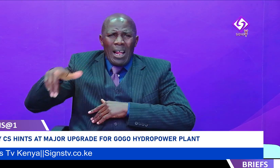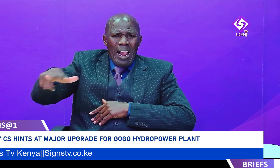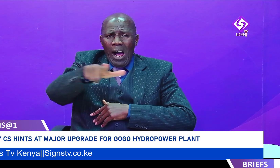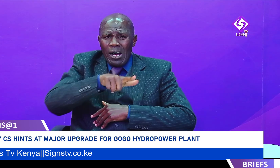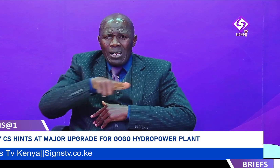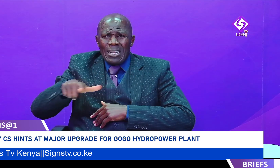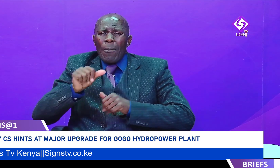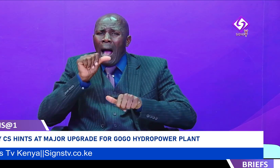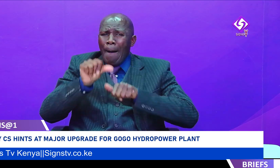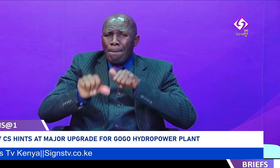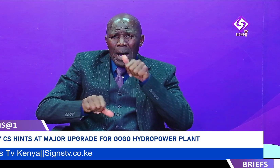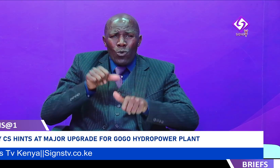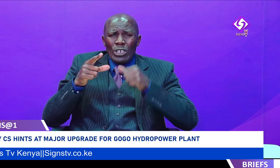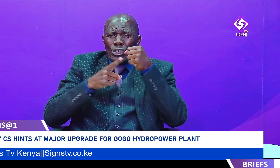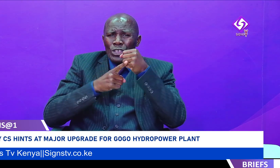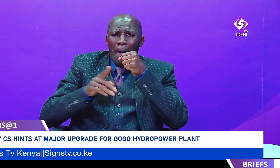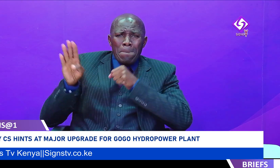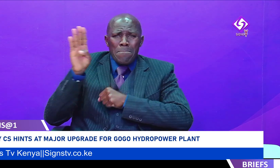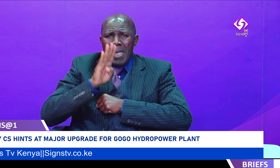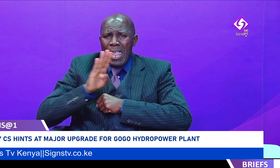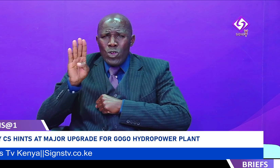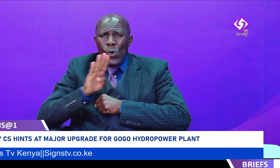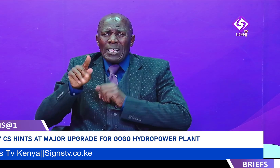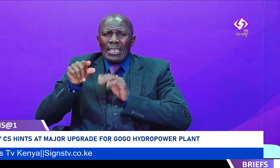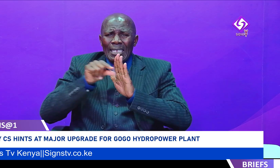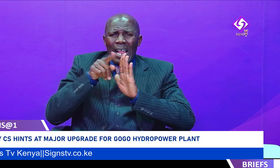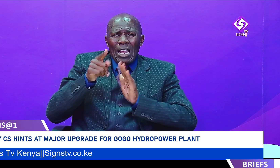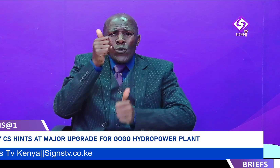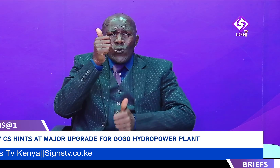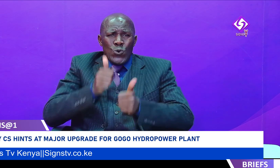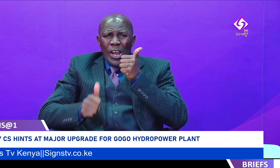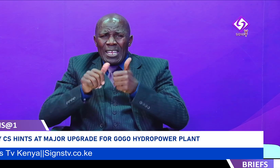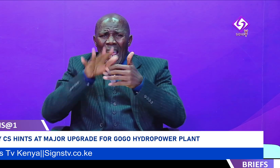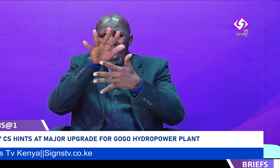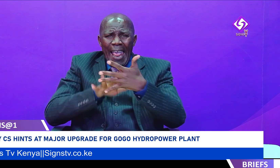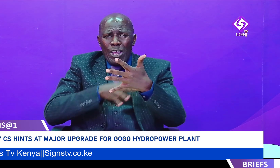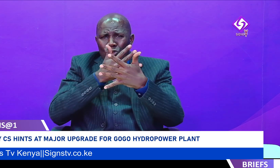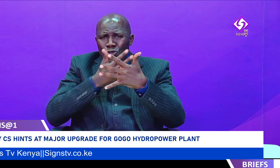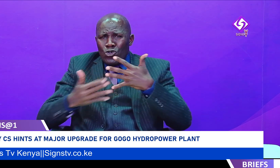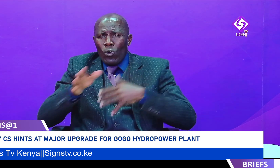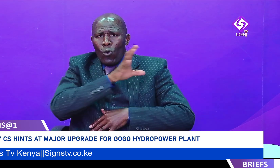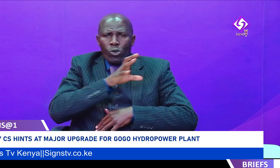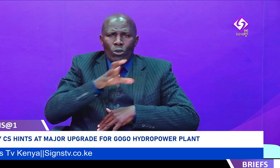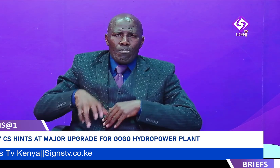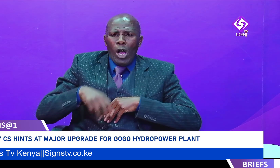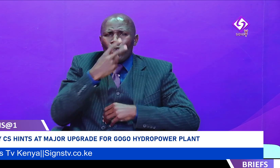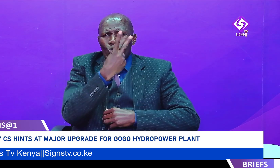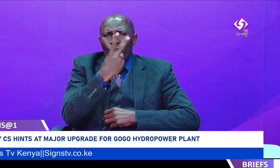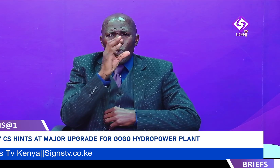disclosed that the government has allocated approximately 6 billion Kenya shillings for the upgrade, which is